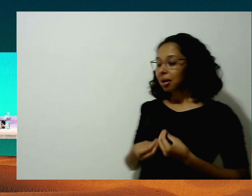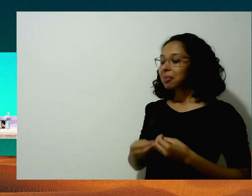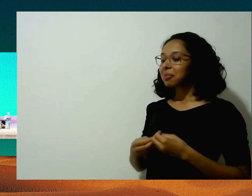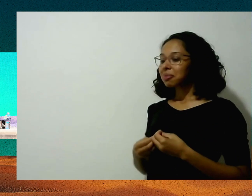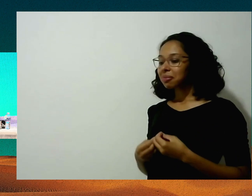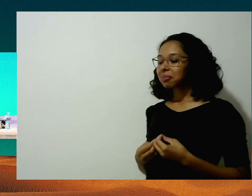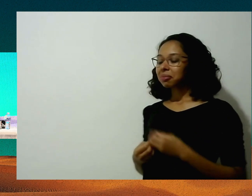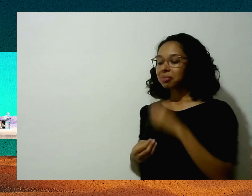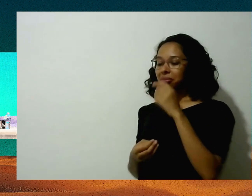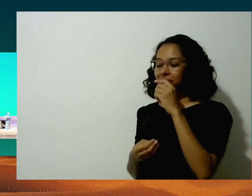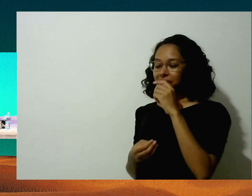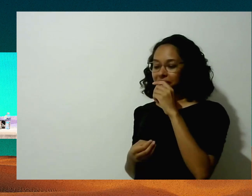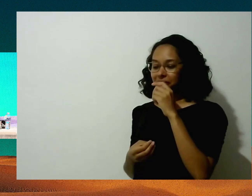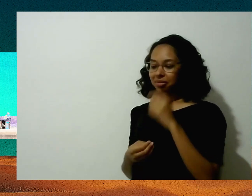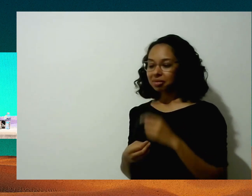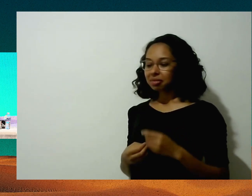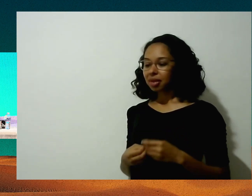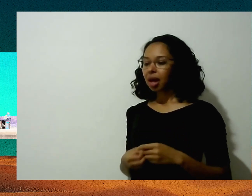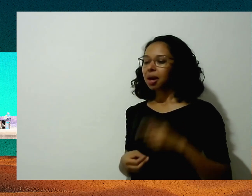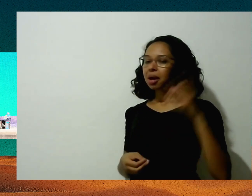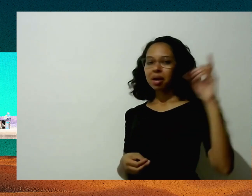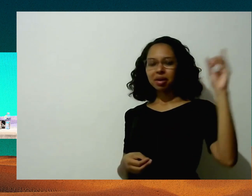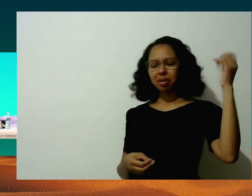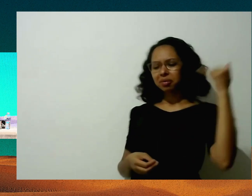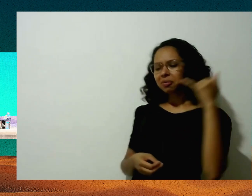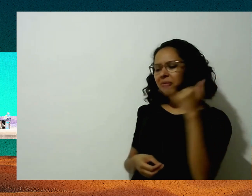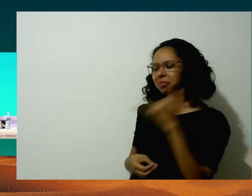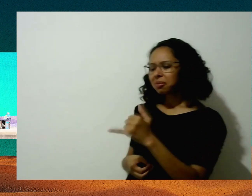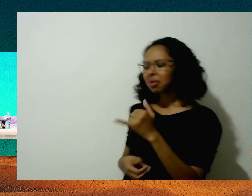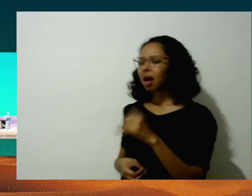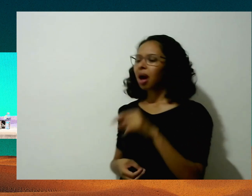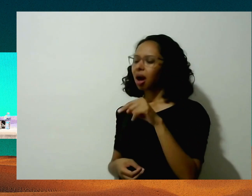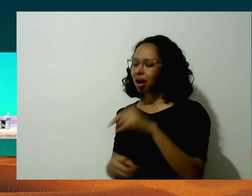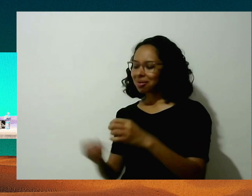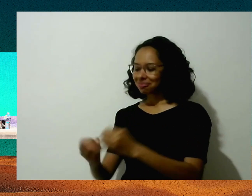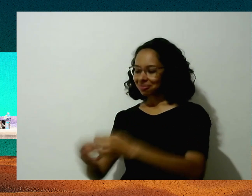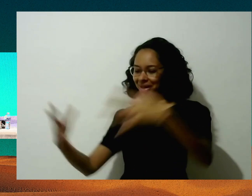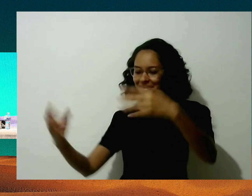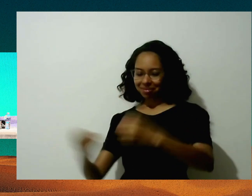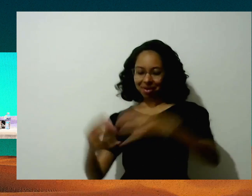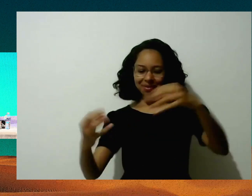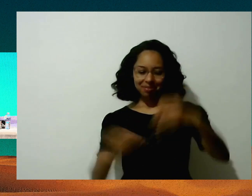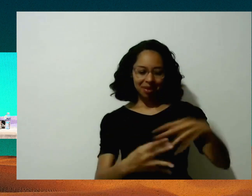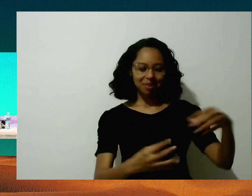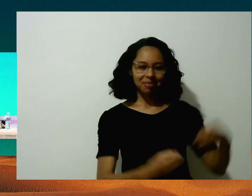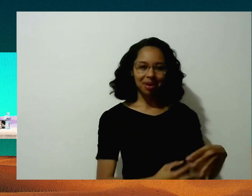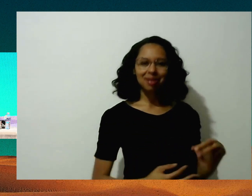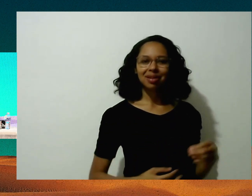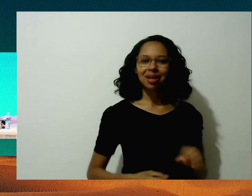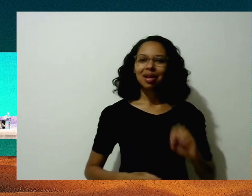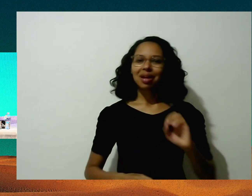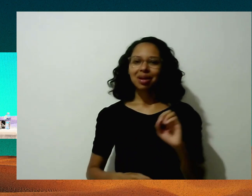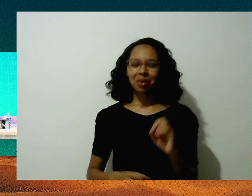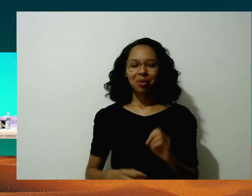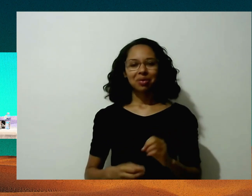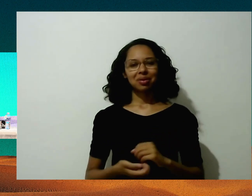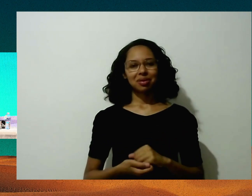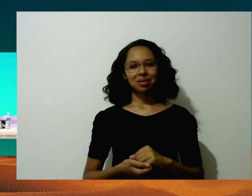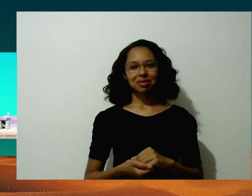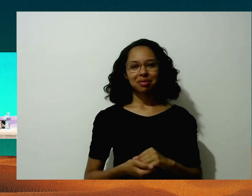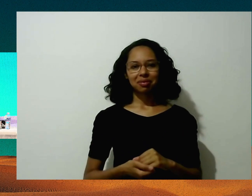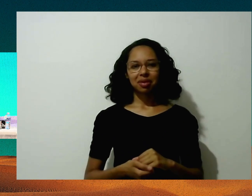Confirmando a palavra. Confirming the word. Ele dá a palavra para a igreja. He gives the word to the church. A igreja